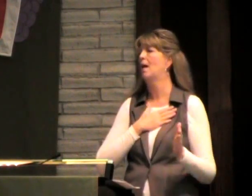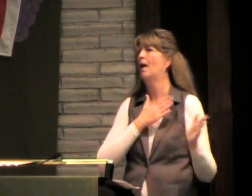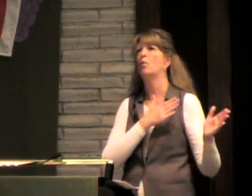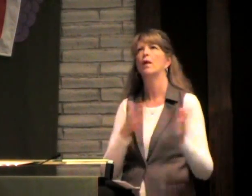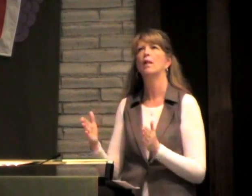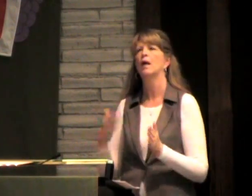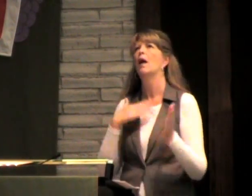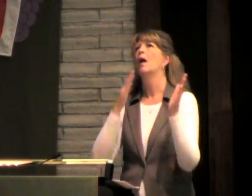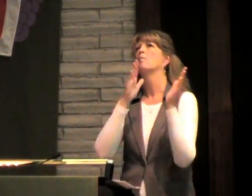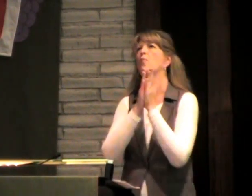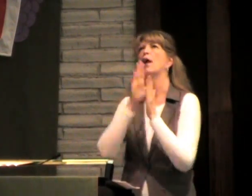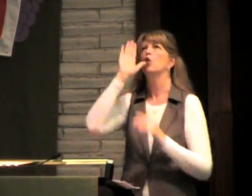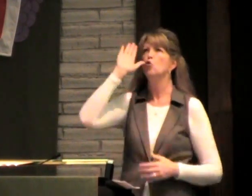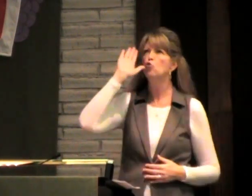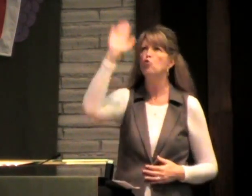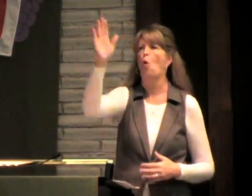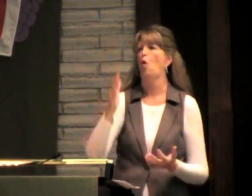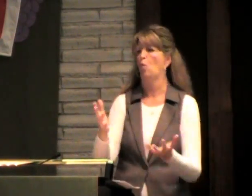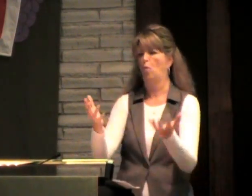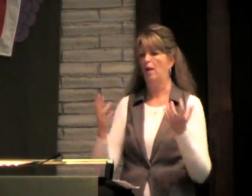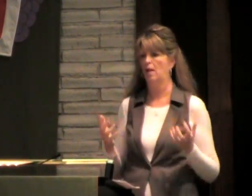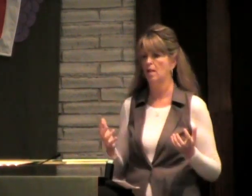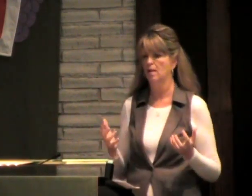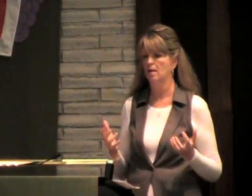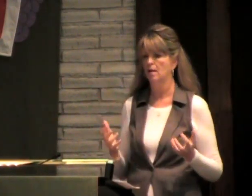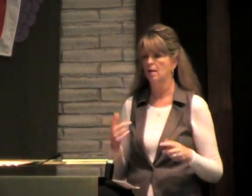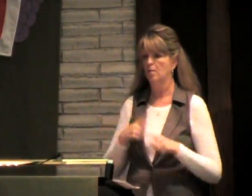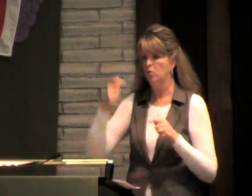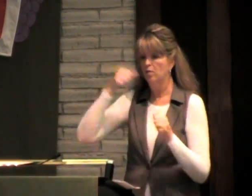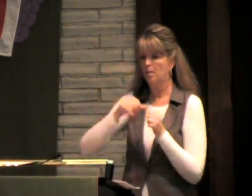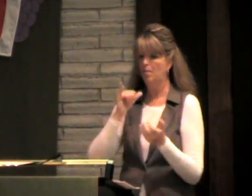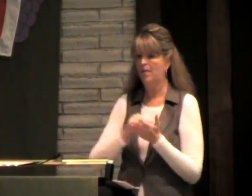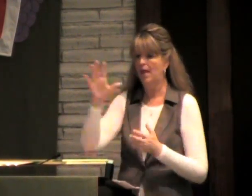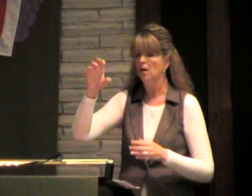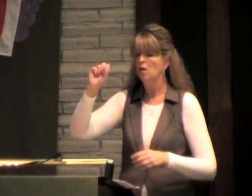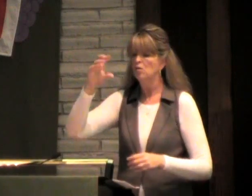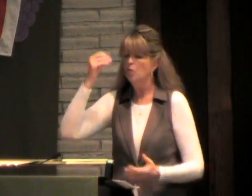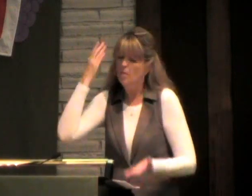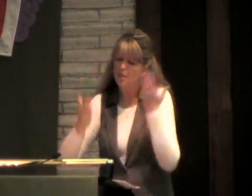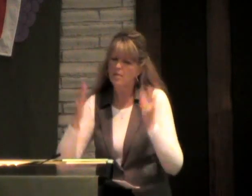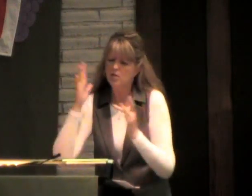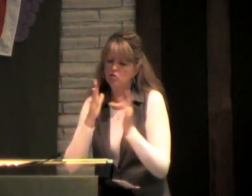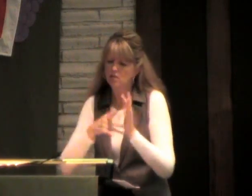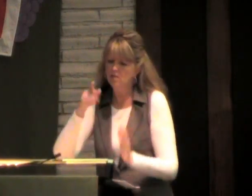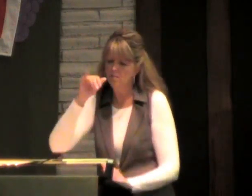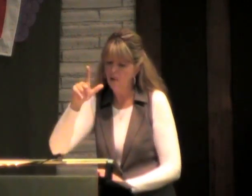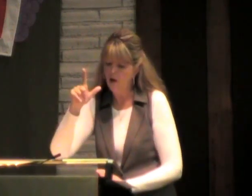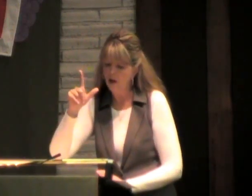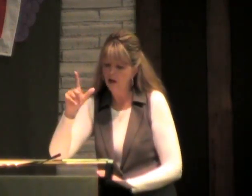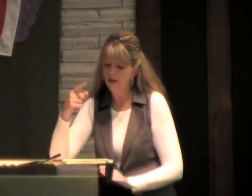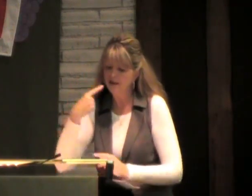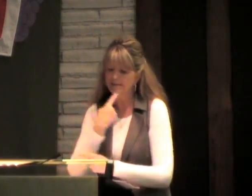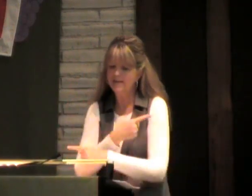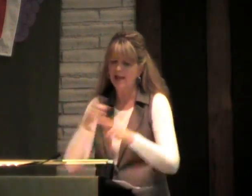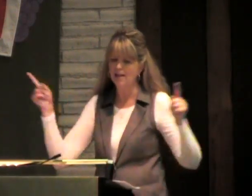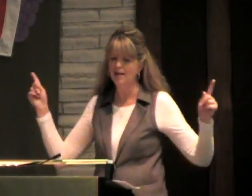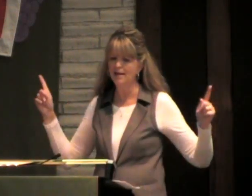to be taken from him, but he also prayed, not my will, but yours be done. And you have to remember that. So